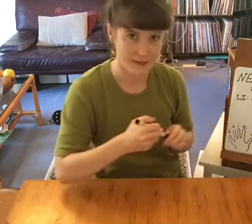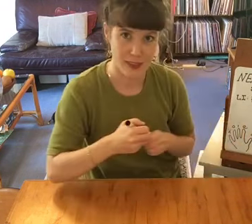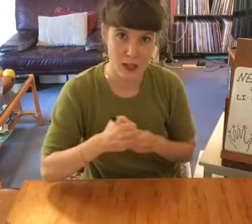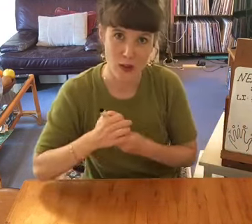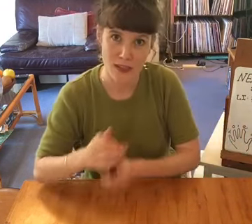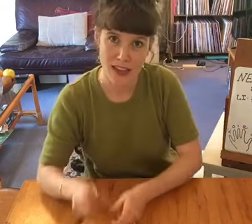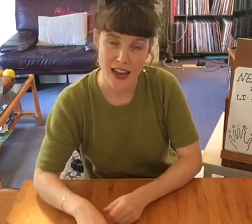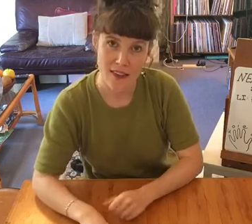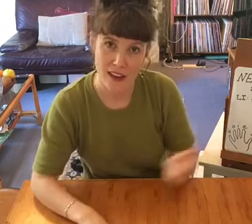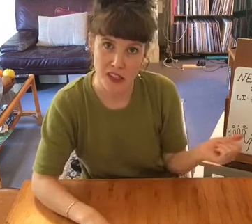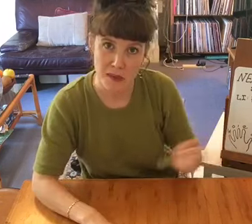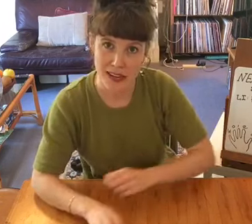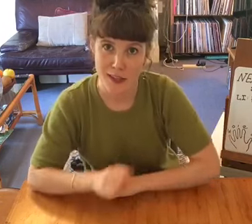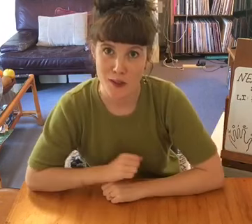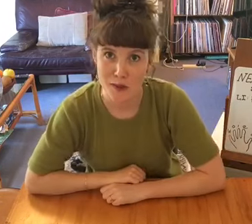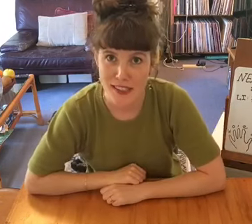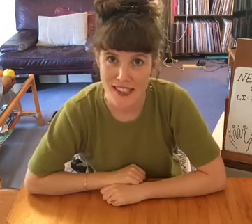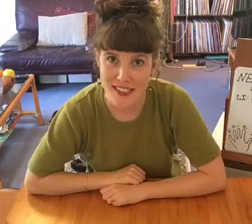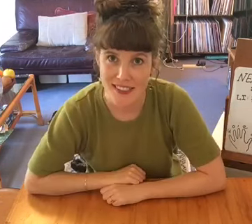Can you see how that looks a bit like two fists?